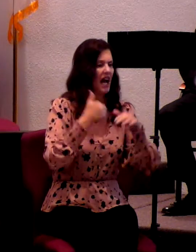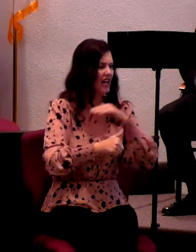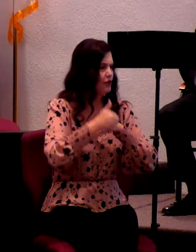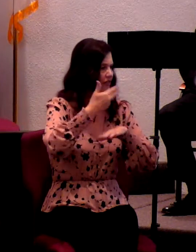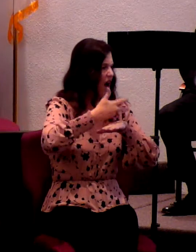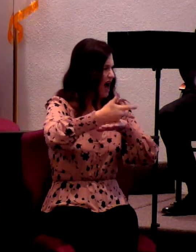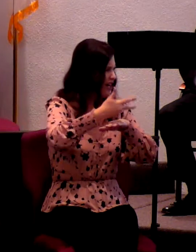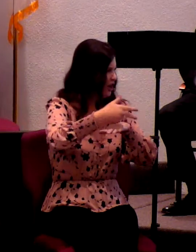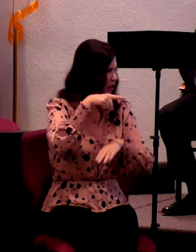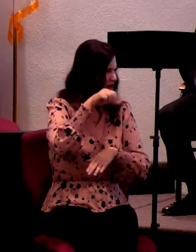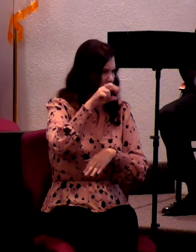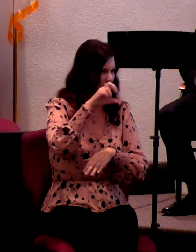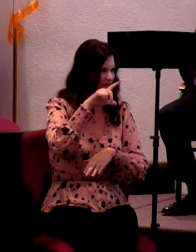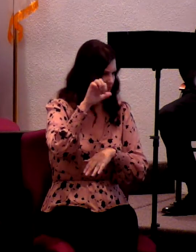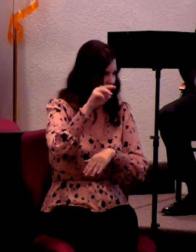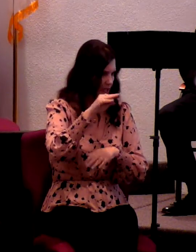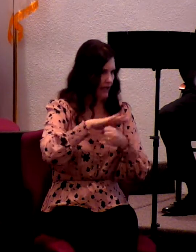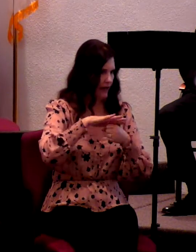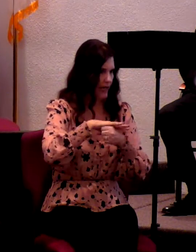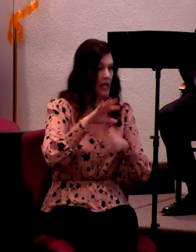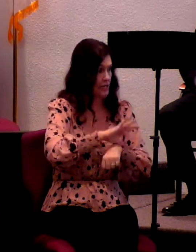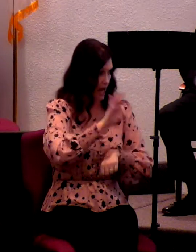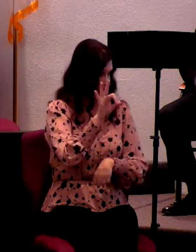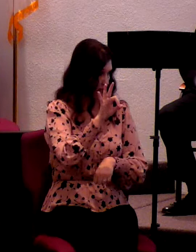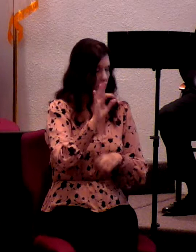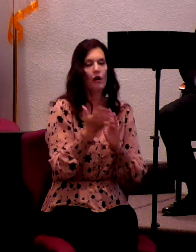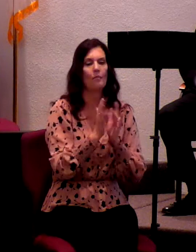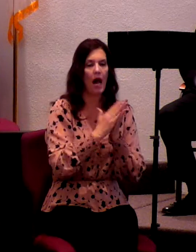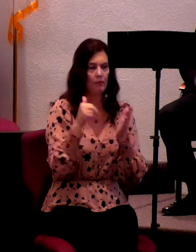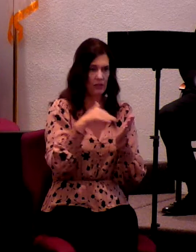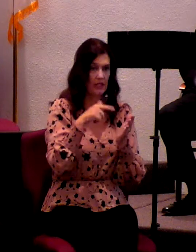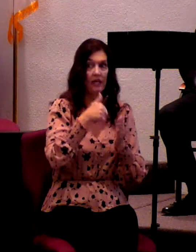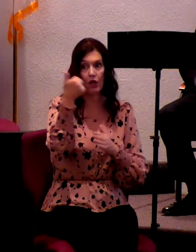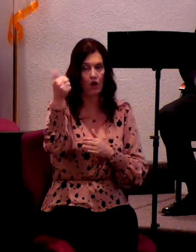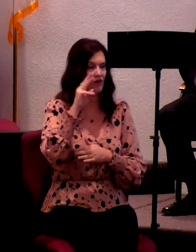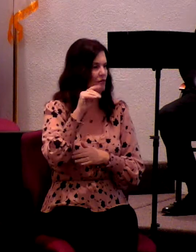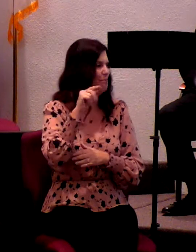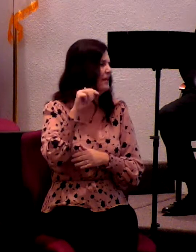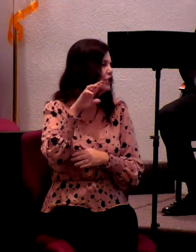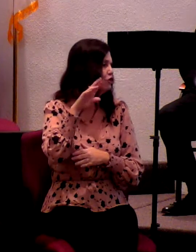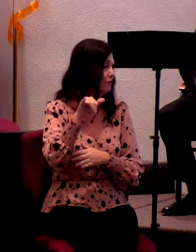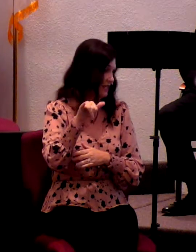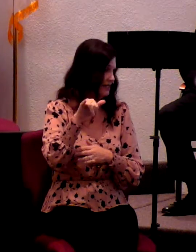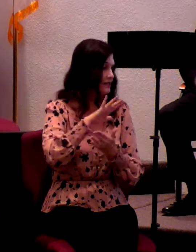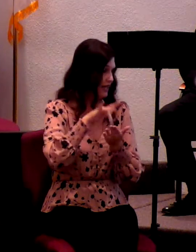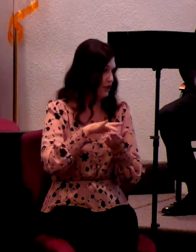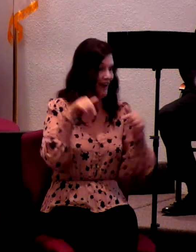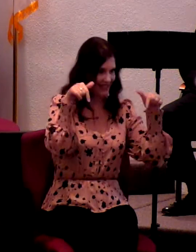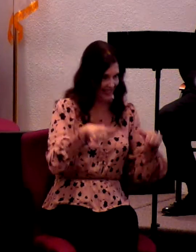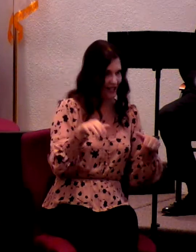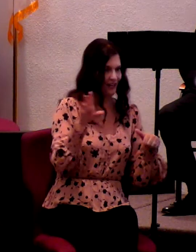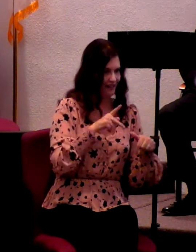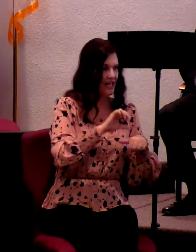area. And then at 9 o'clock will be Bible study over in the ministry center, and then in here at 10 o'clock for